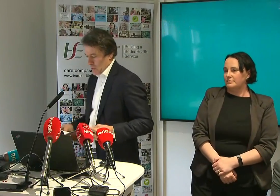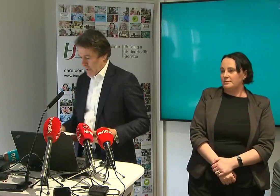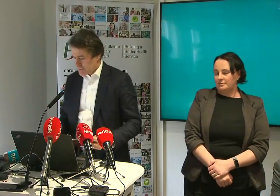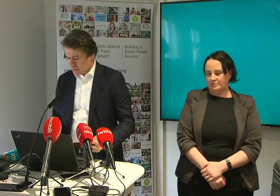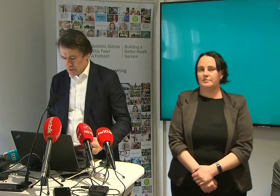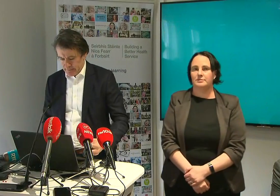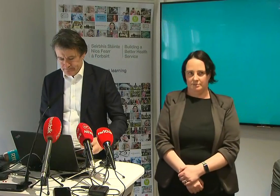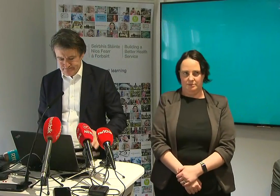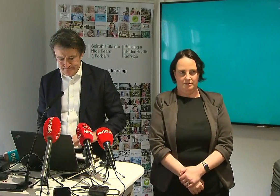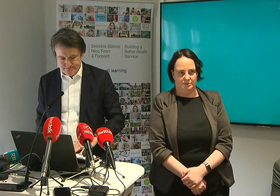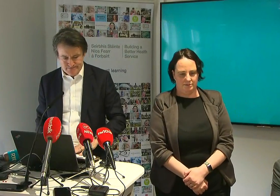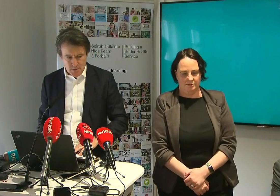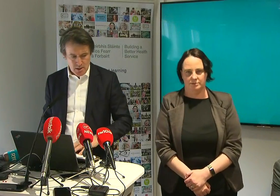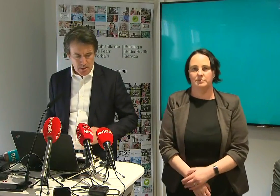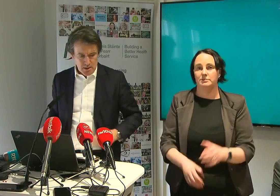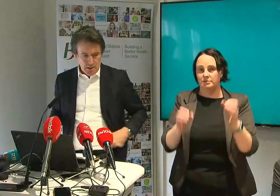Okay, so